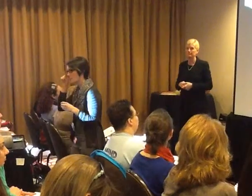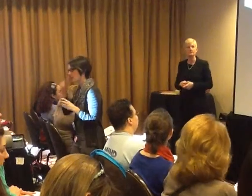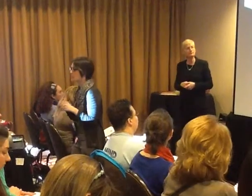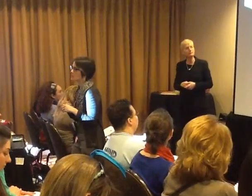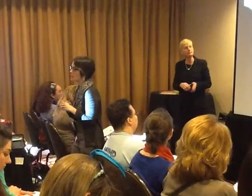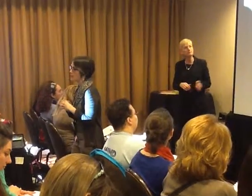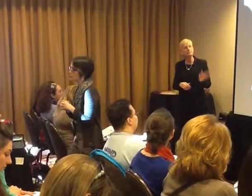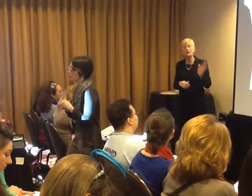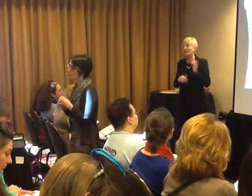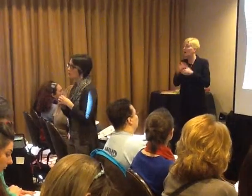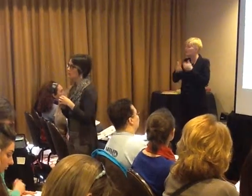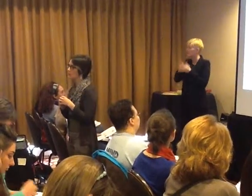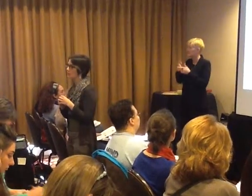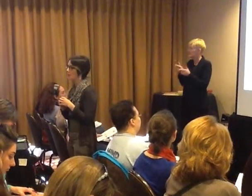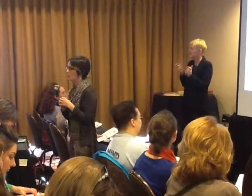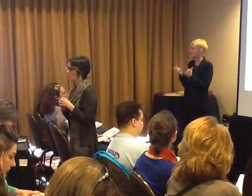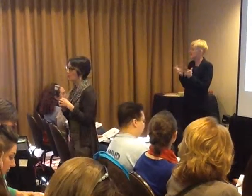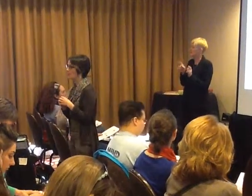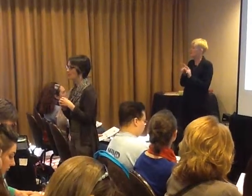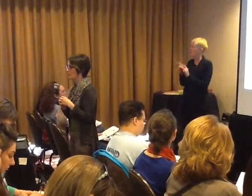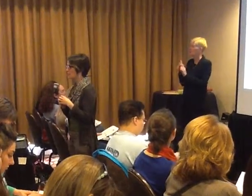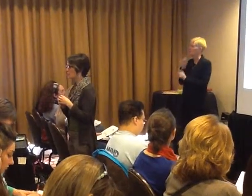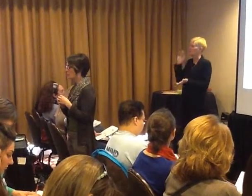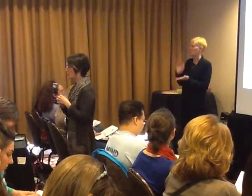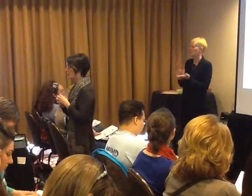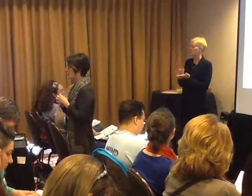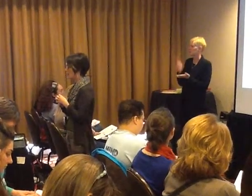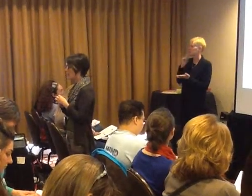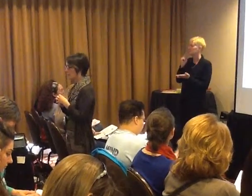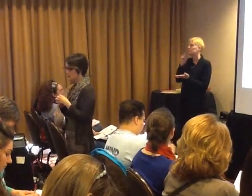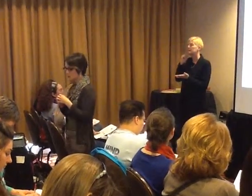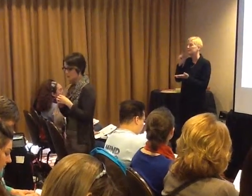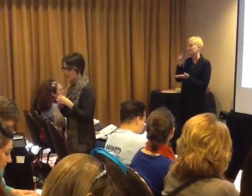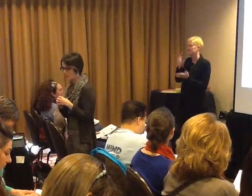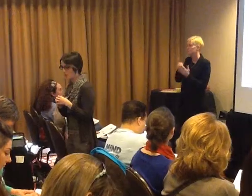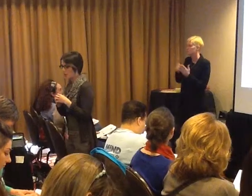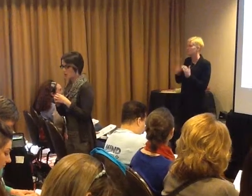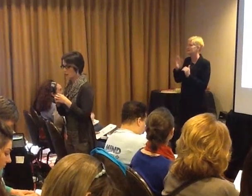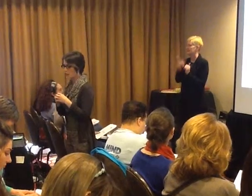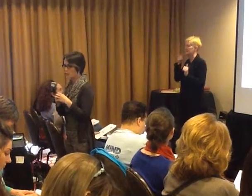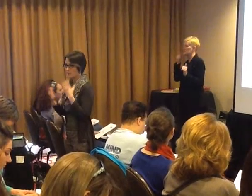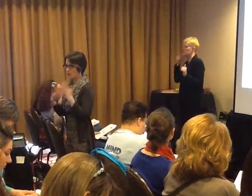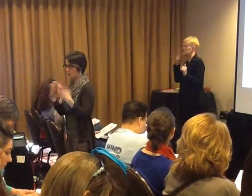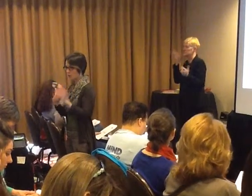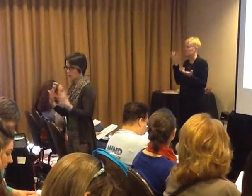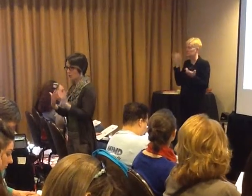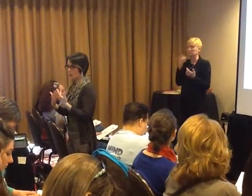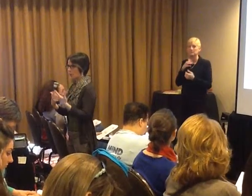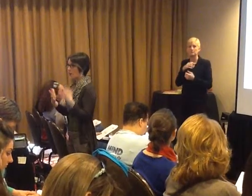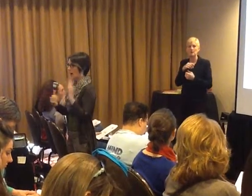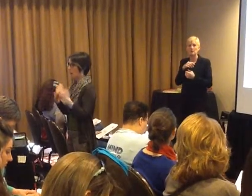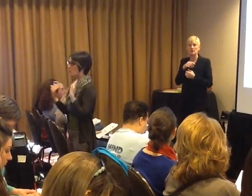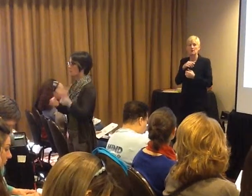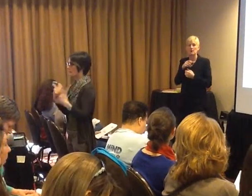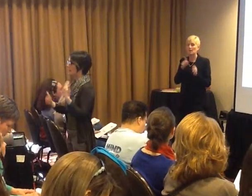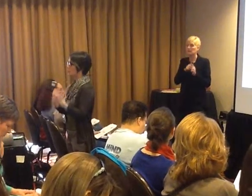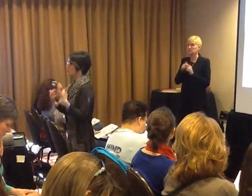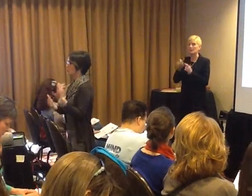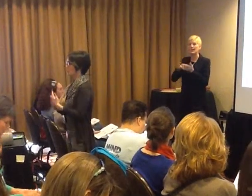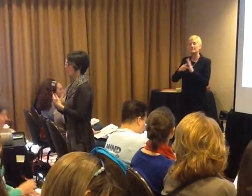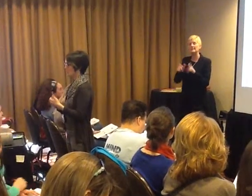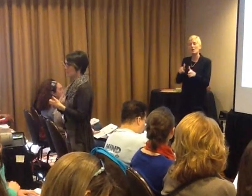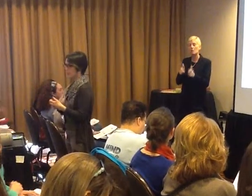Processing speed was also shown to be lower in deaf students than in hearing students. So this also, how